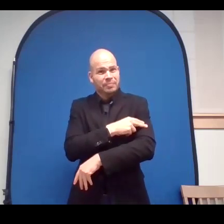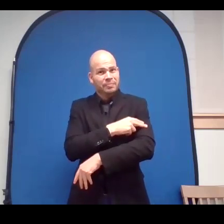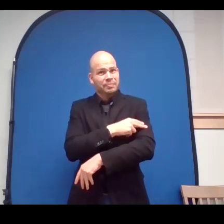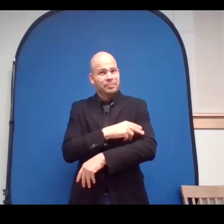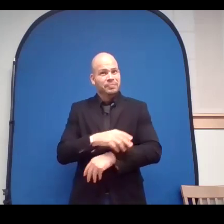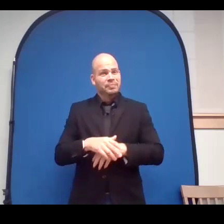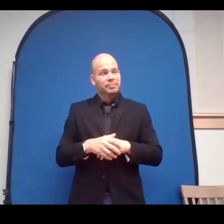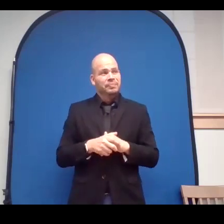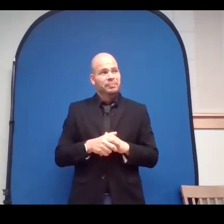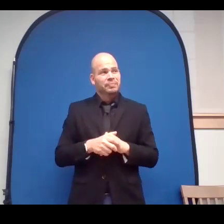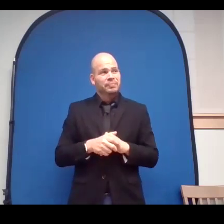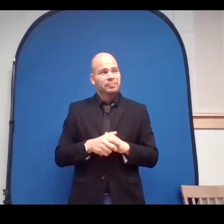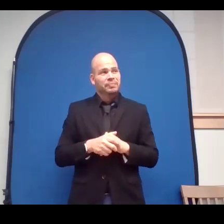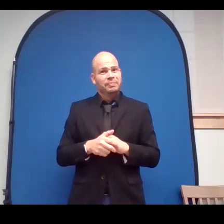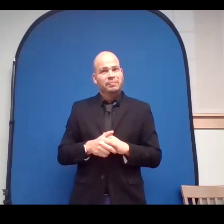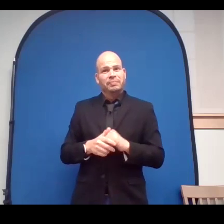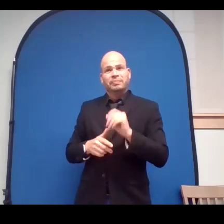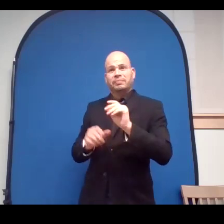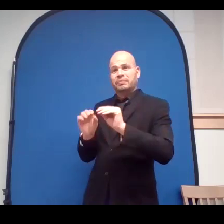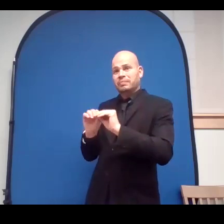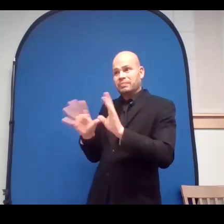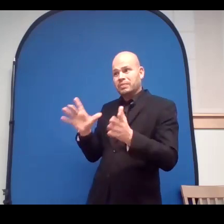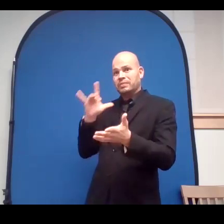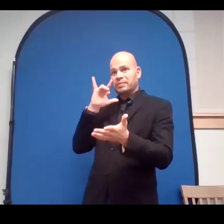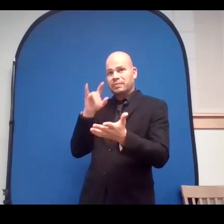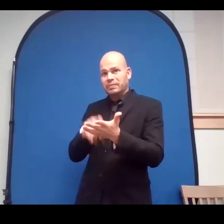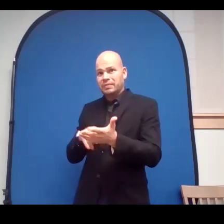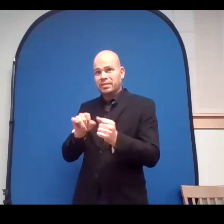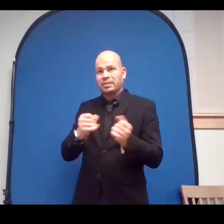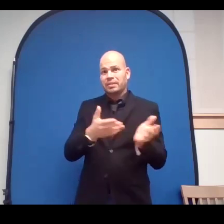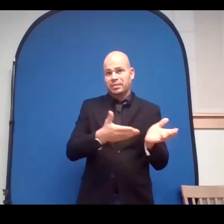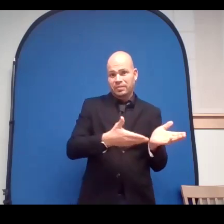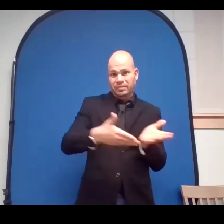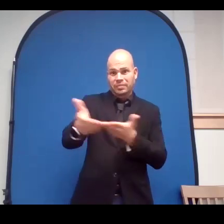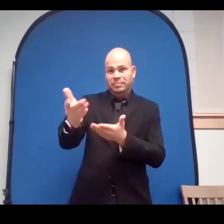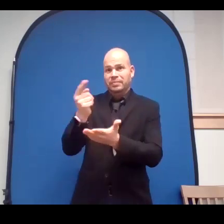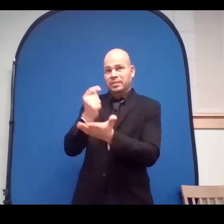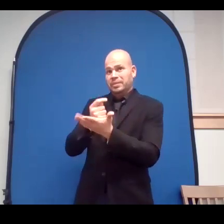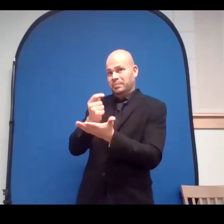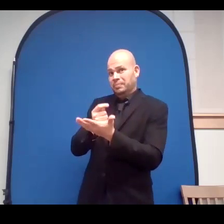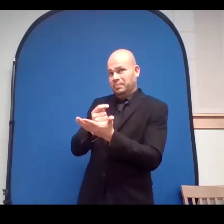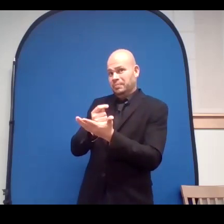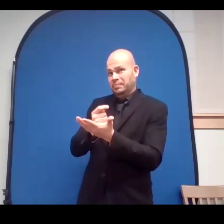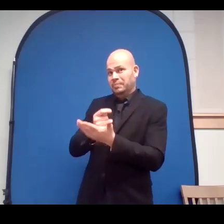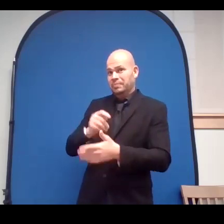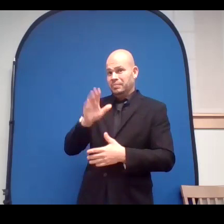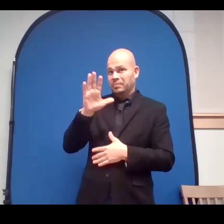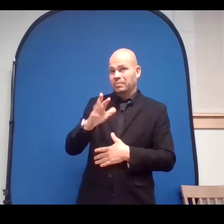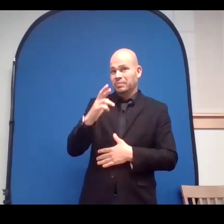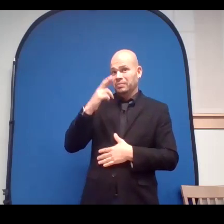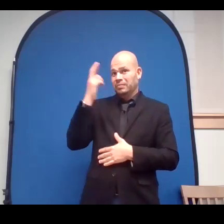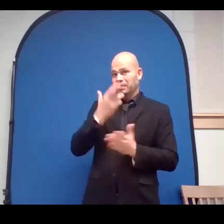exhibited obviously the signs. We got him to the hospital where he was treated. My understanding, that's why we got him to the hospital, so he could be further treated and evaluated. And he